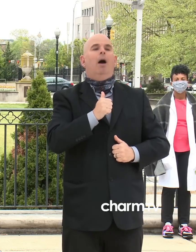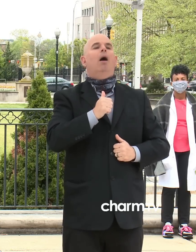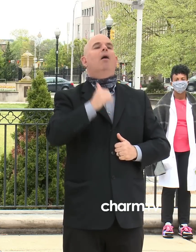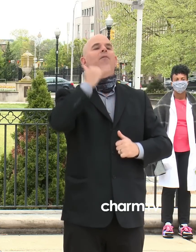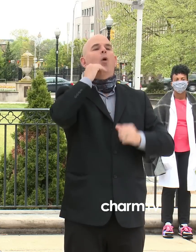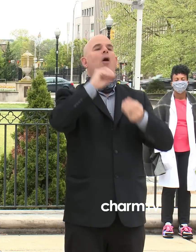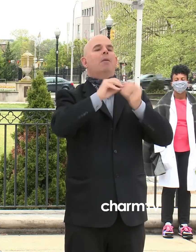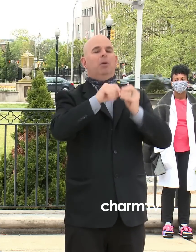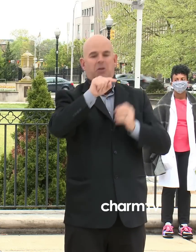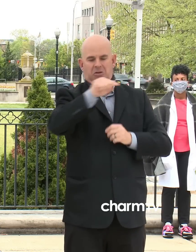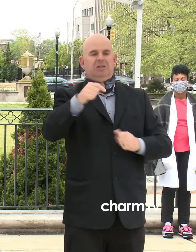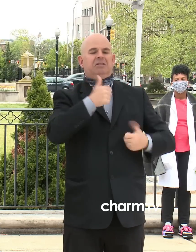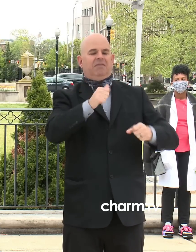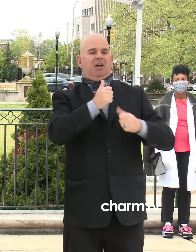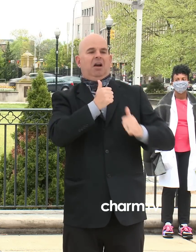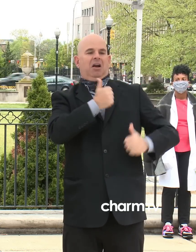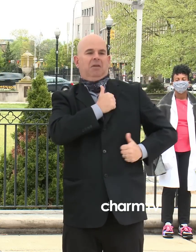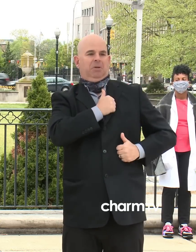sa-md.org/ravens to